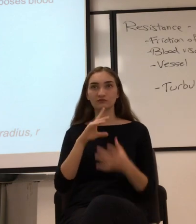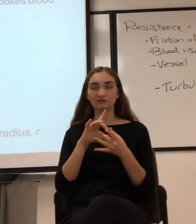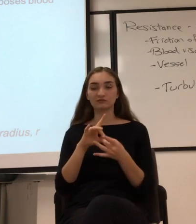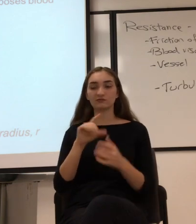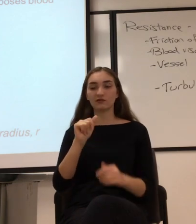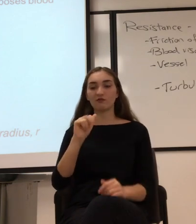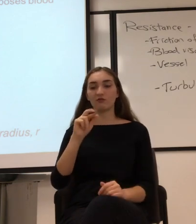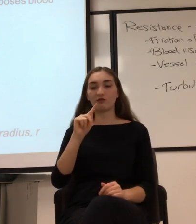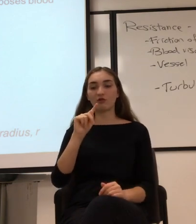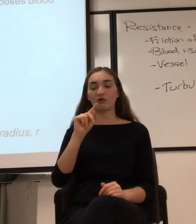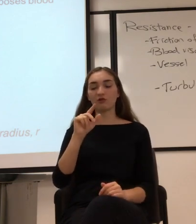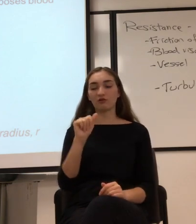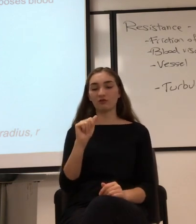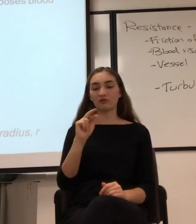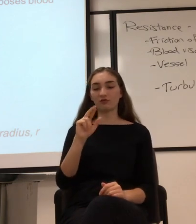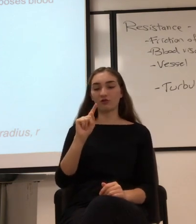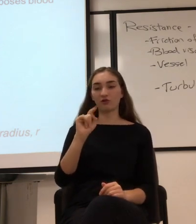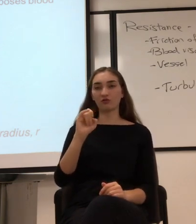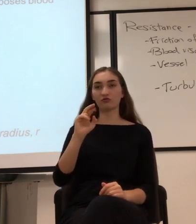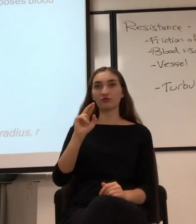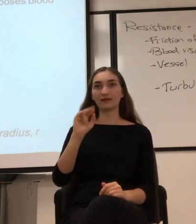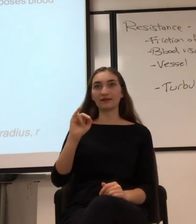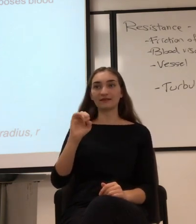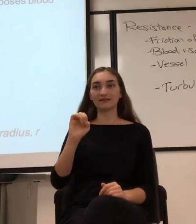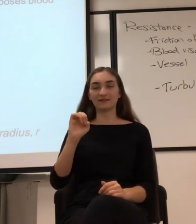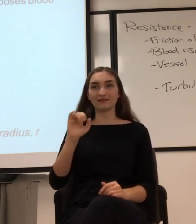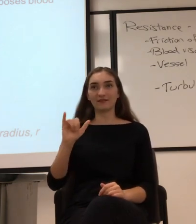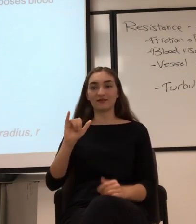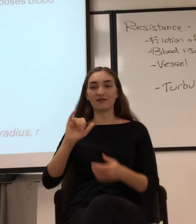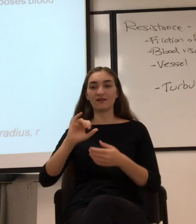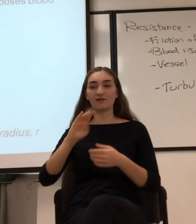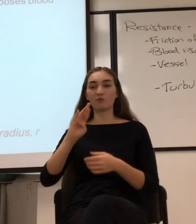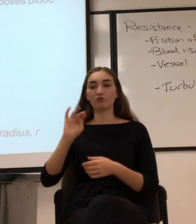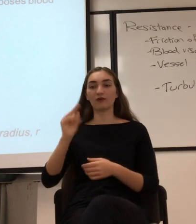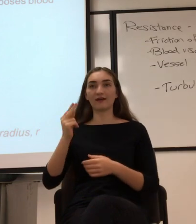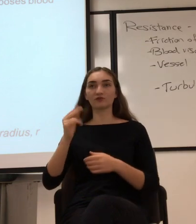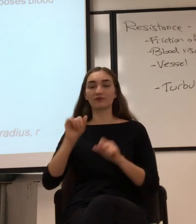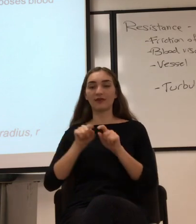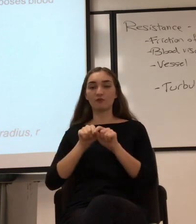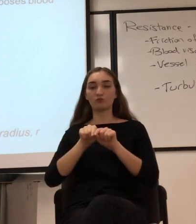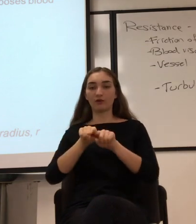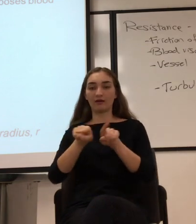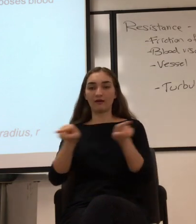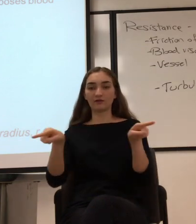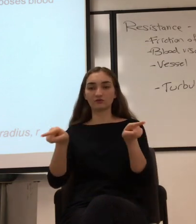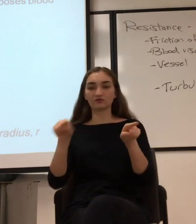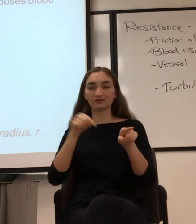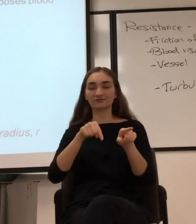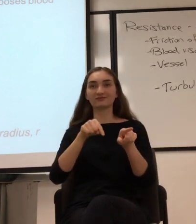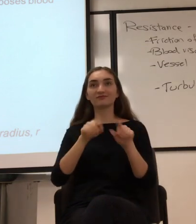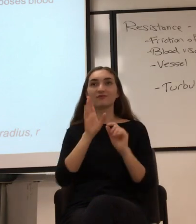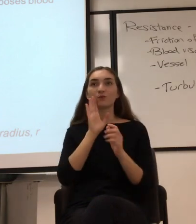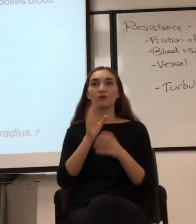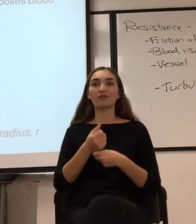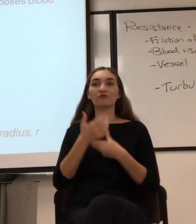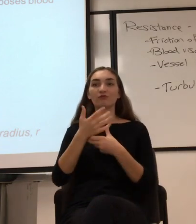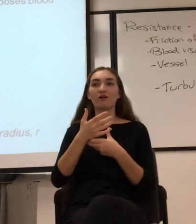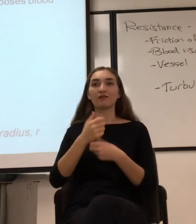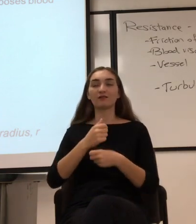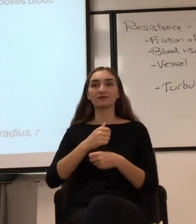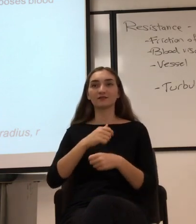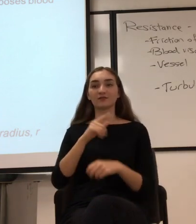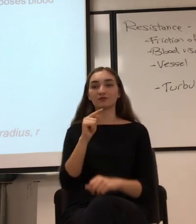artery branches, the branch point is going to create turbulence. And that will